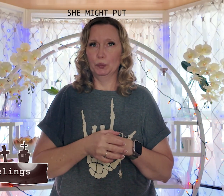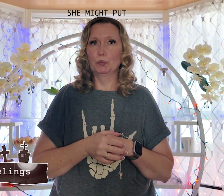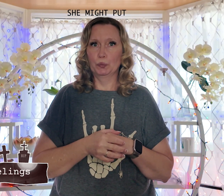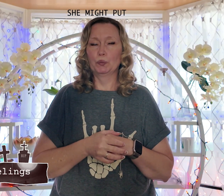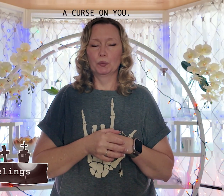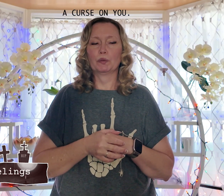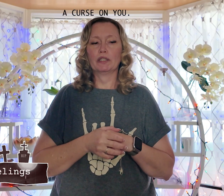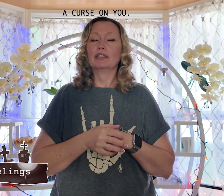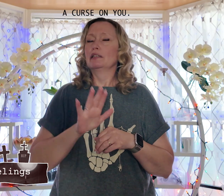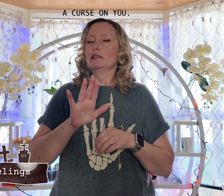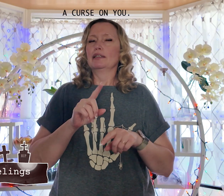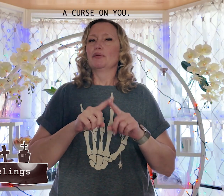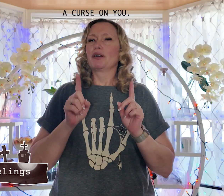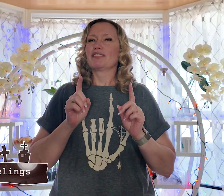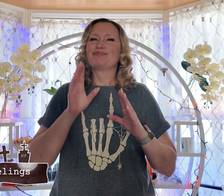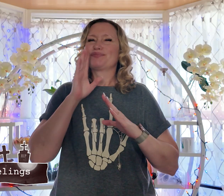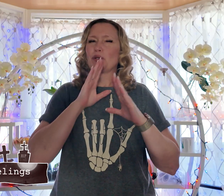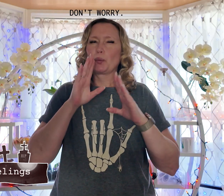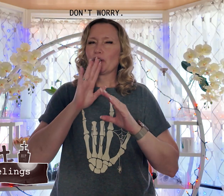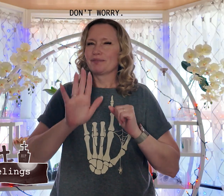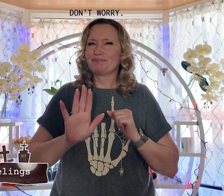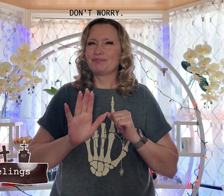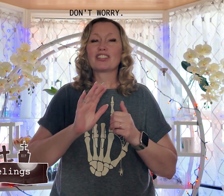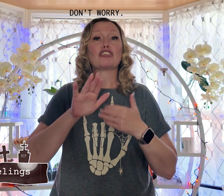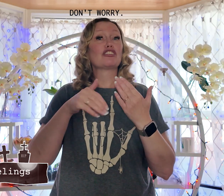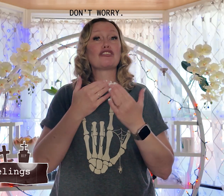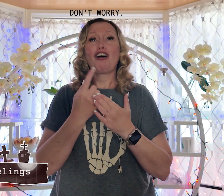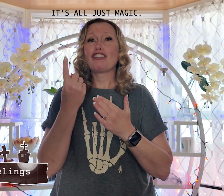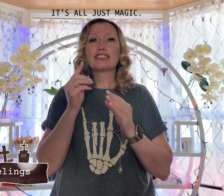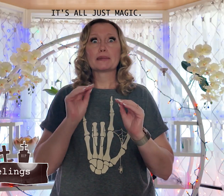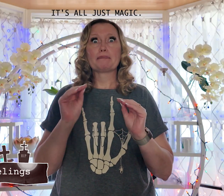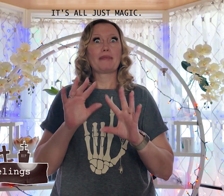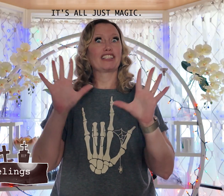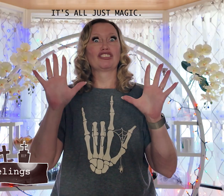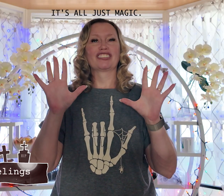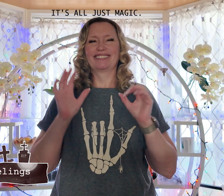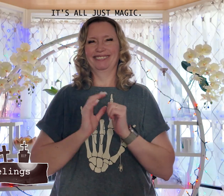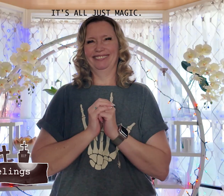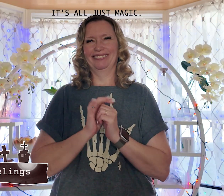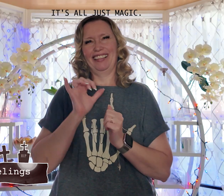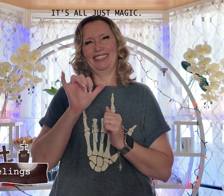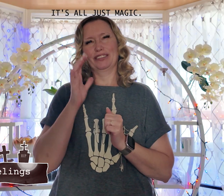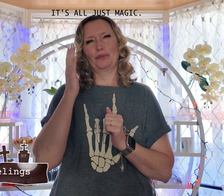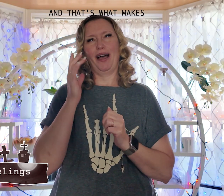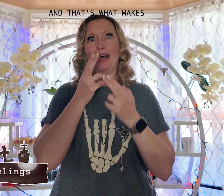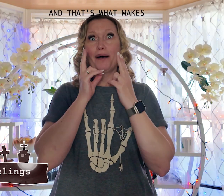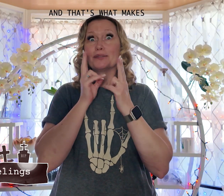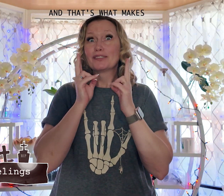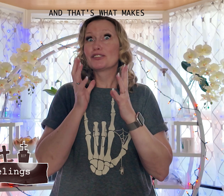a curse on you. Don't worry, it's all just magic, and that's what